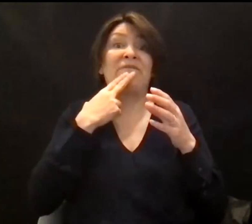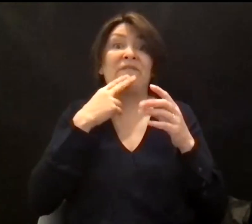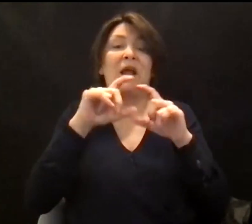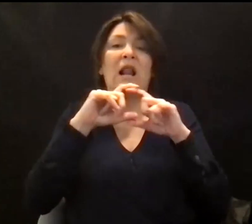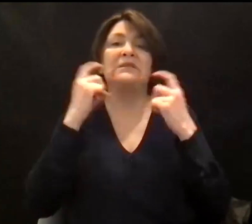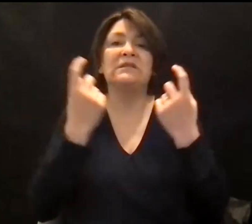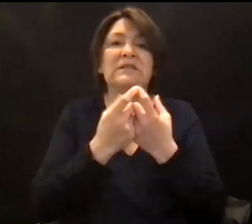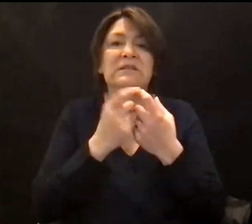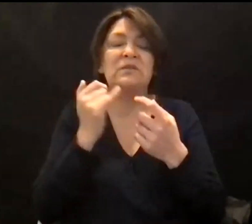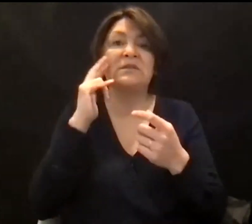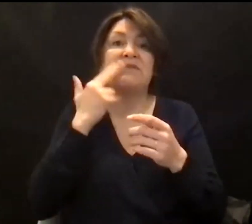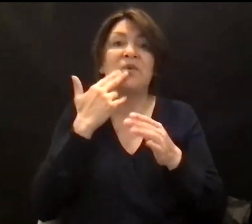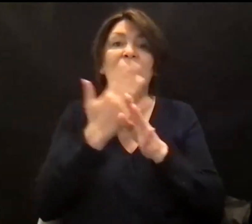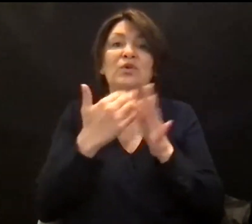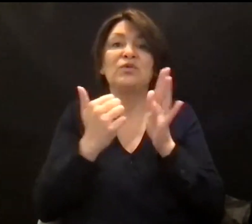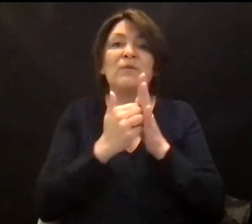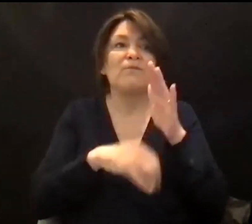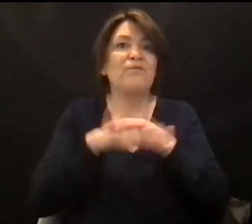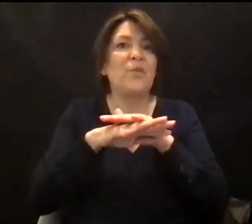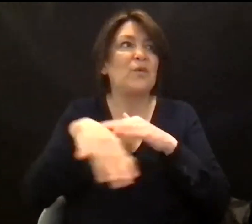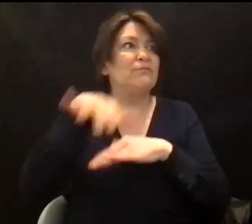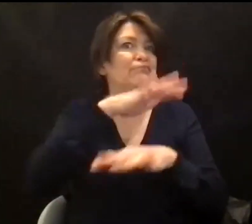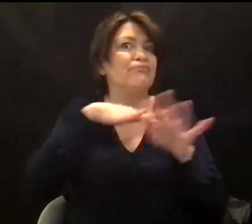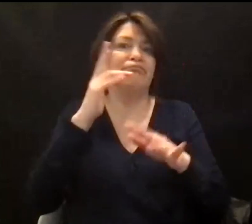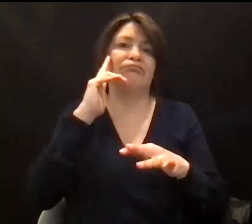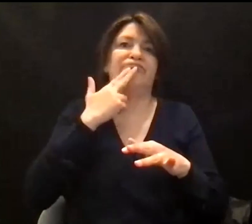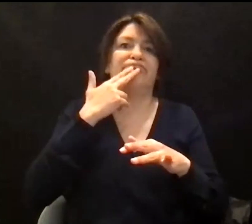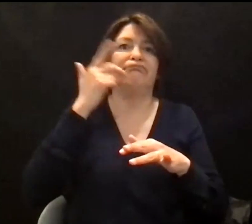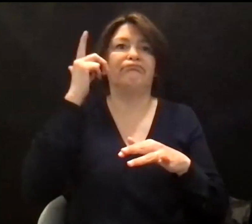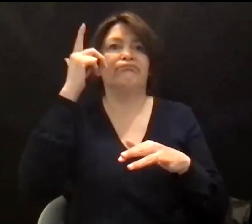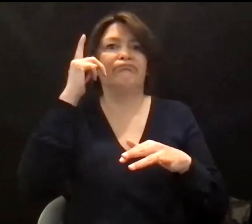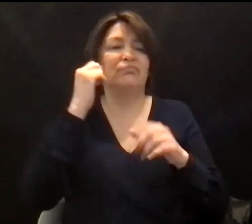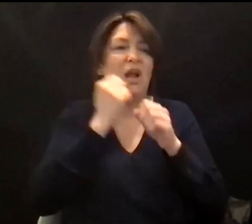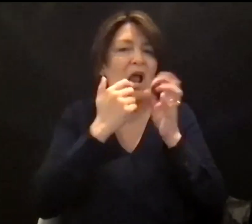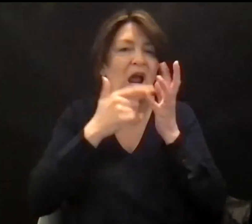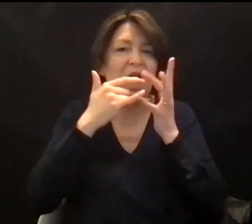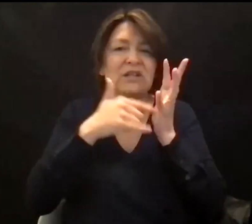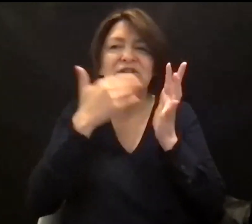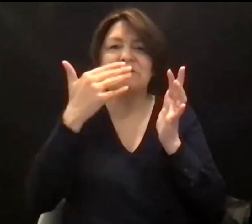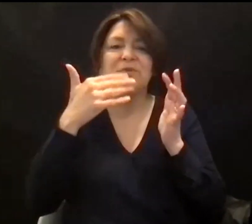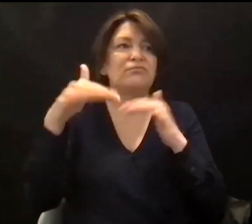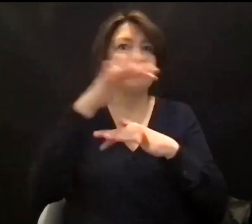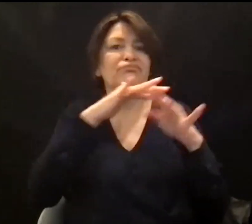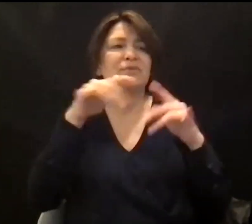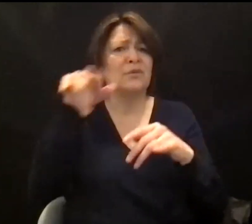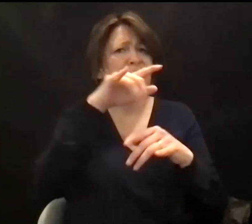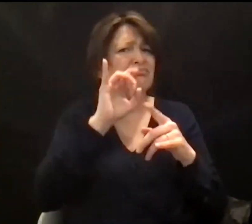in a classroom or a workshop. If everyone's deaf, we've got deaf teachers, deaf guests, and everybody's signing, deaf